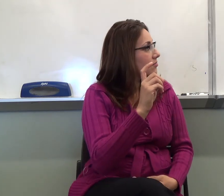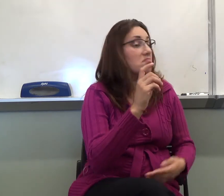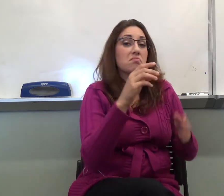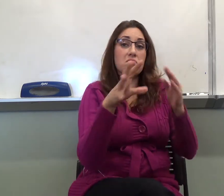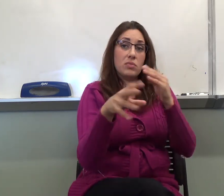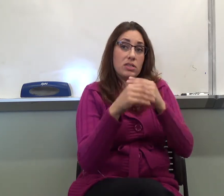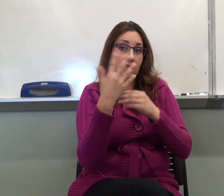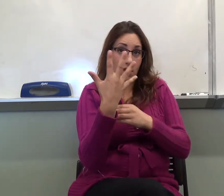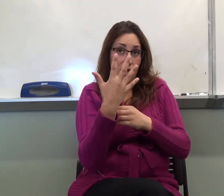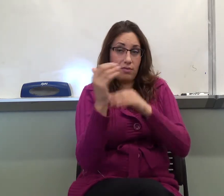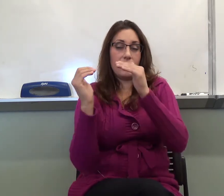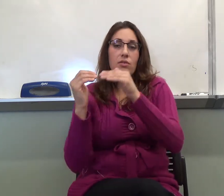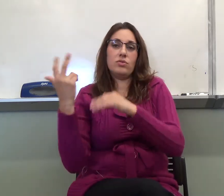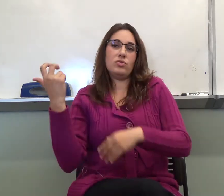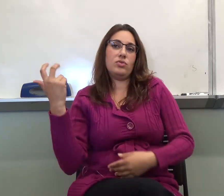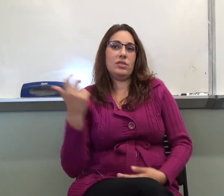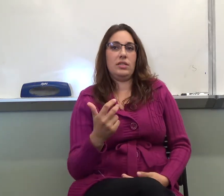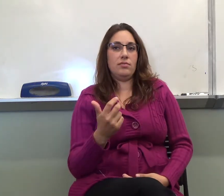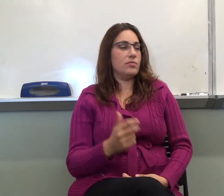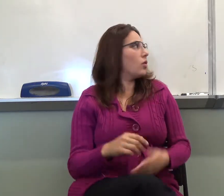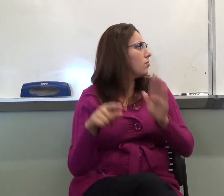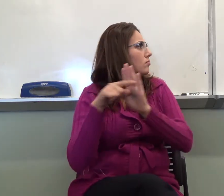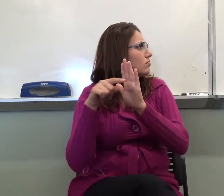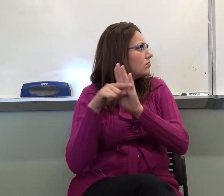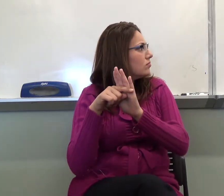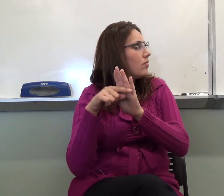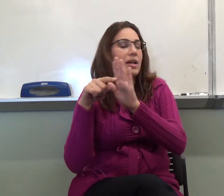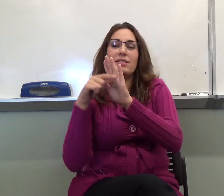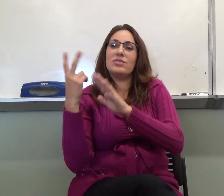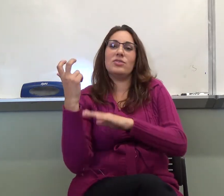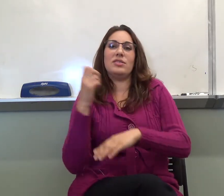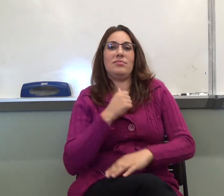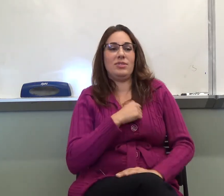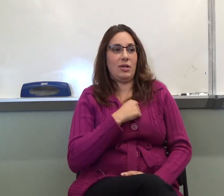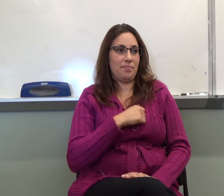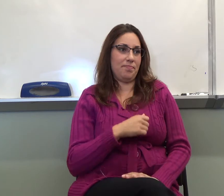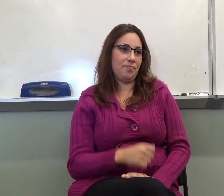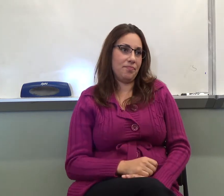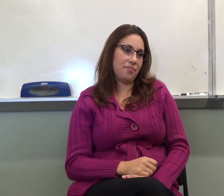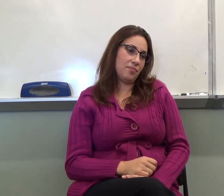did. Take care of this add or subtraction. Subtract 5.